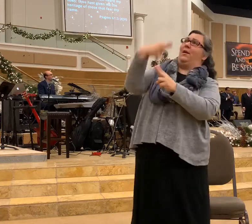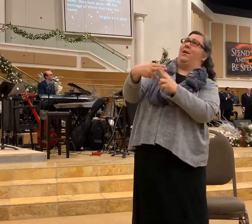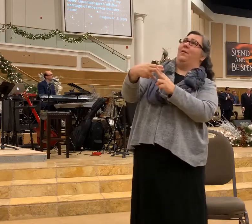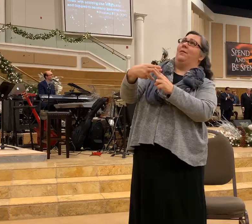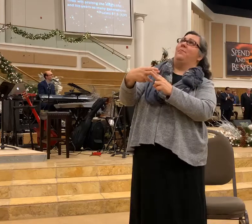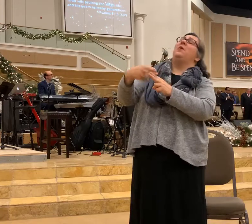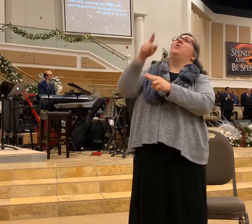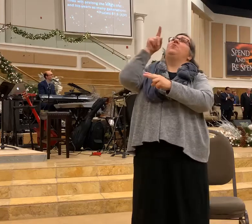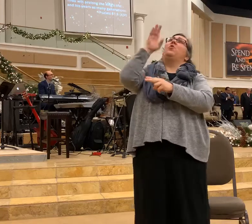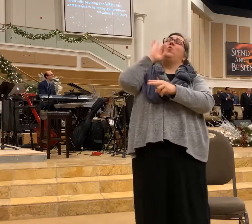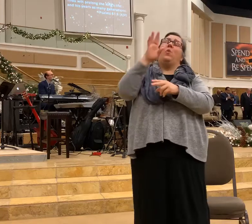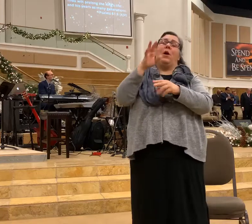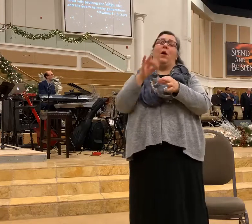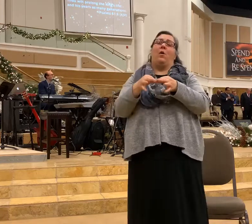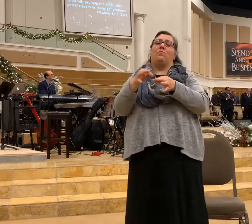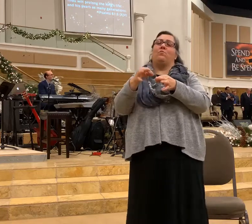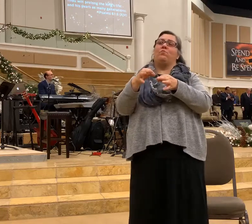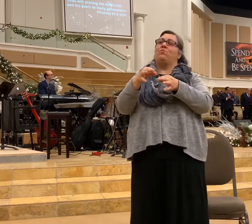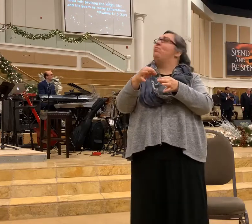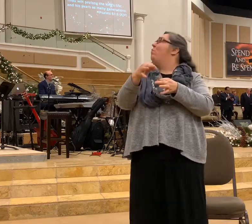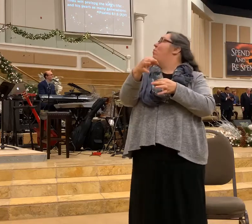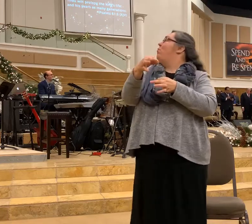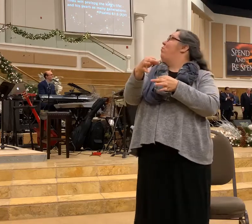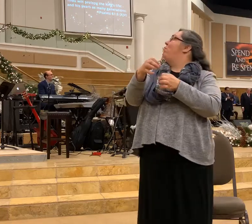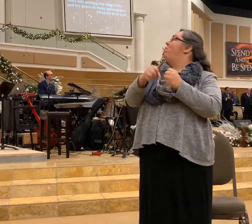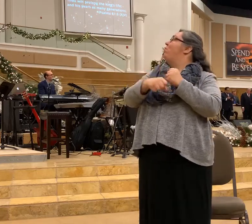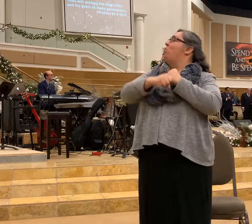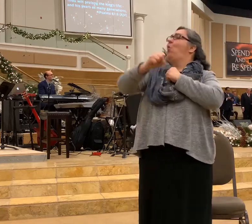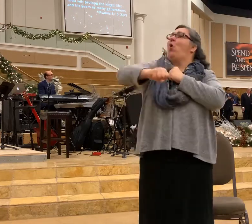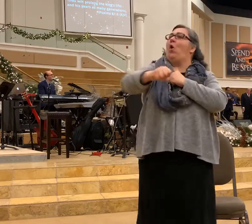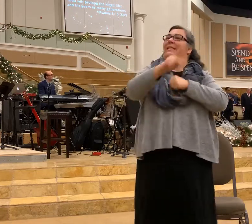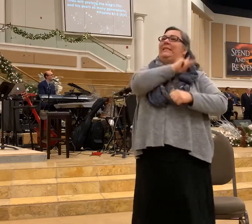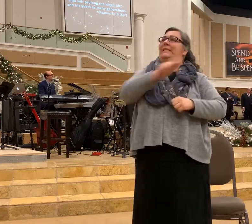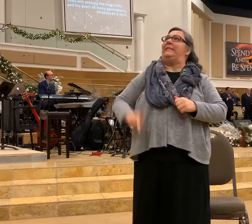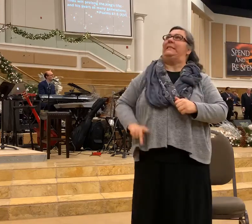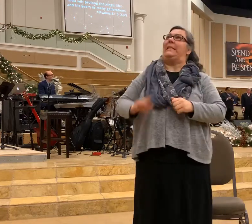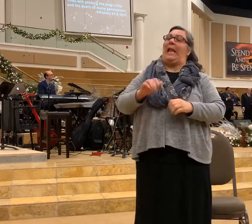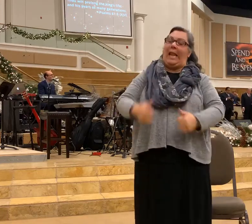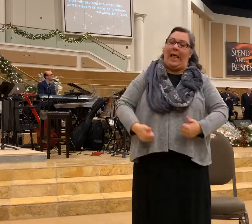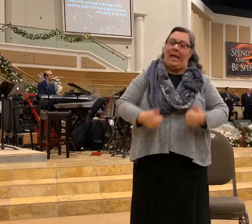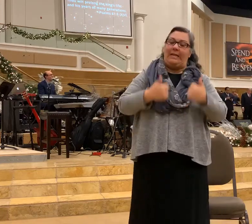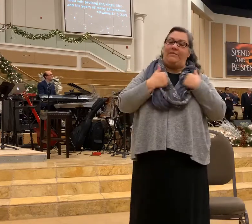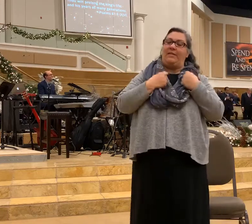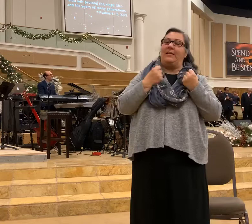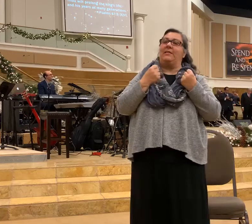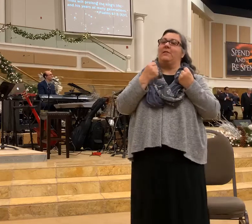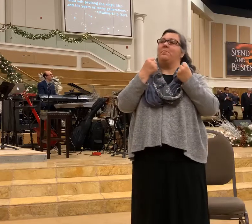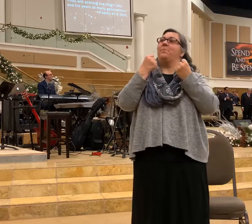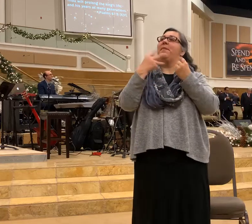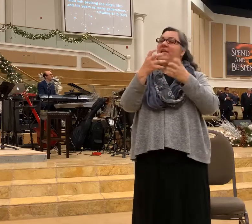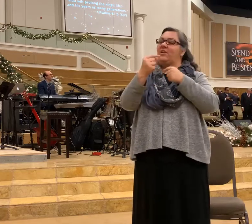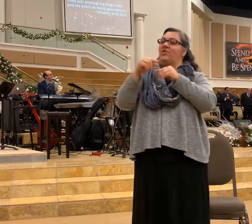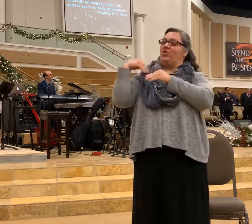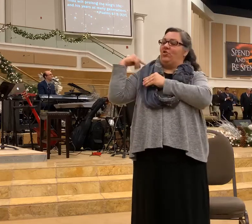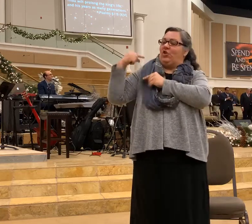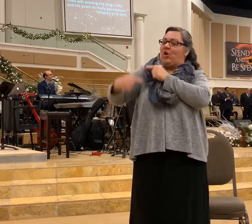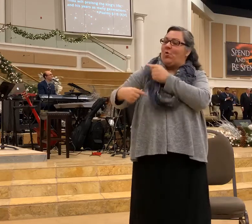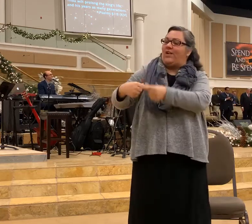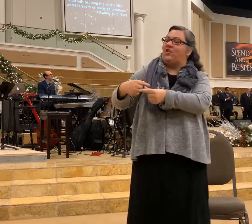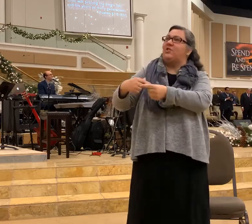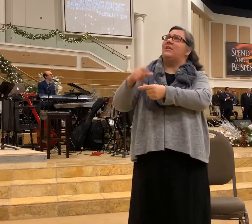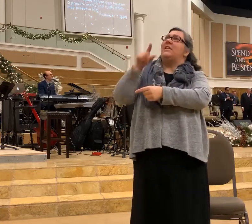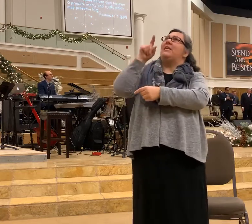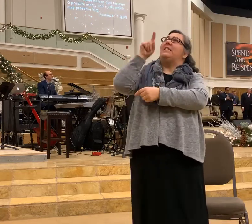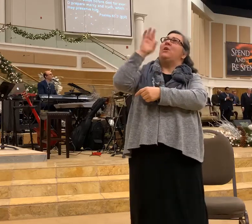wilt prolong the king's, he's talking about himself, the king's life, and his years as many generations.